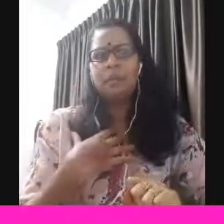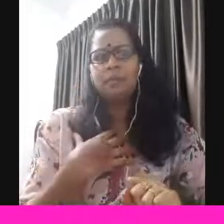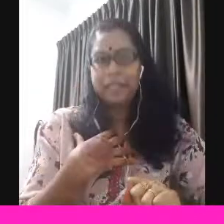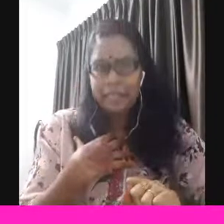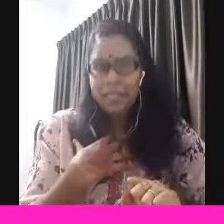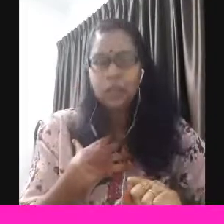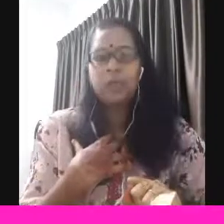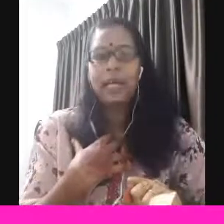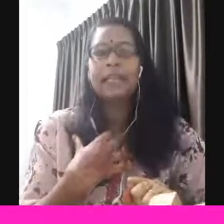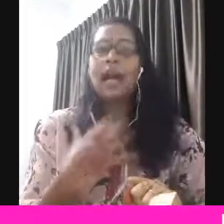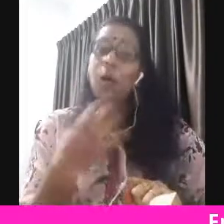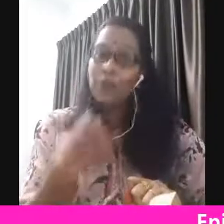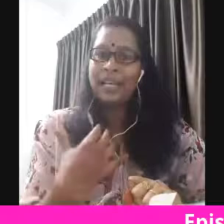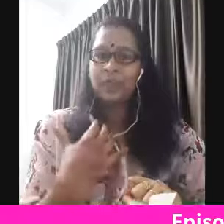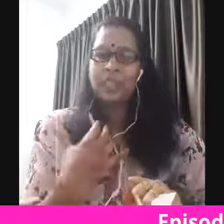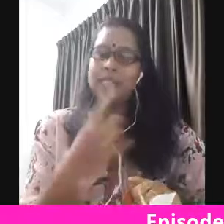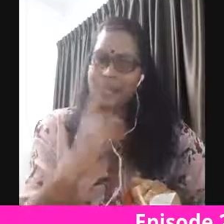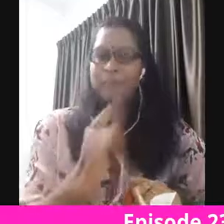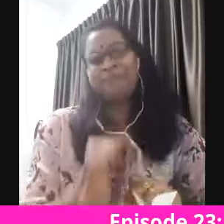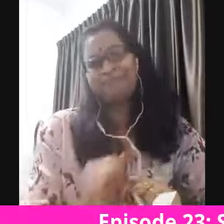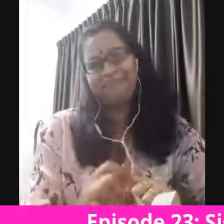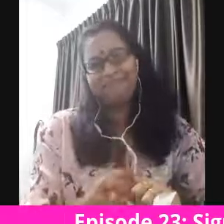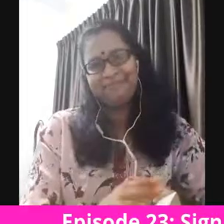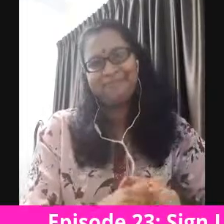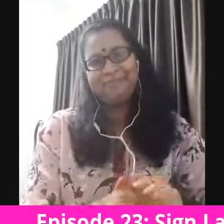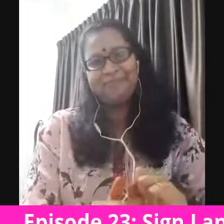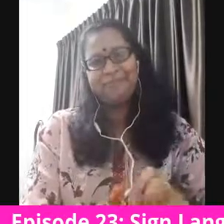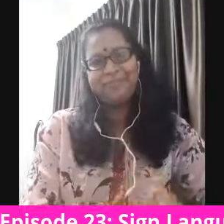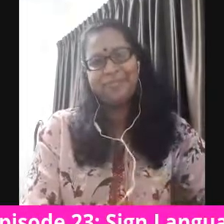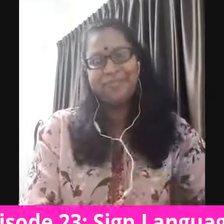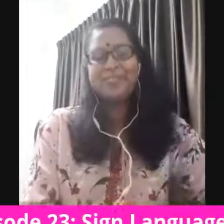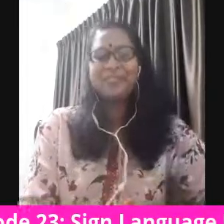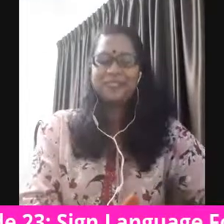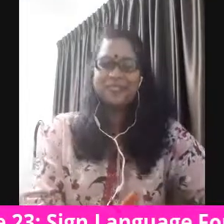and British and okay, our language okay. is same. So fantastic.